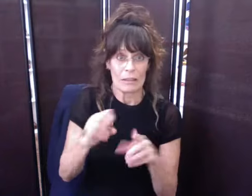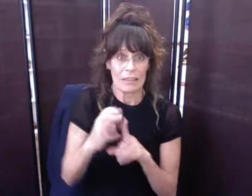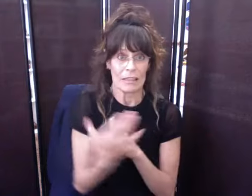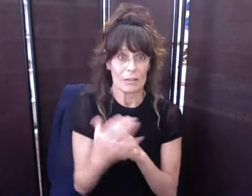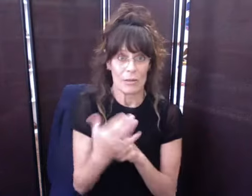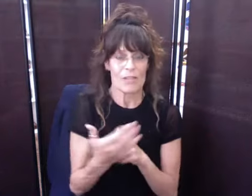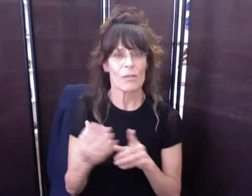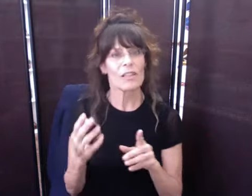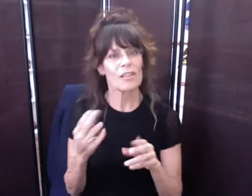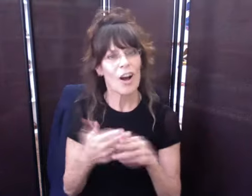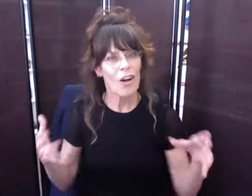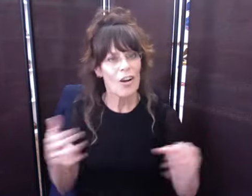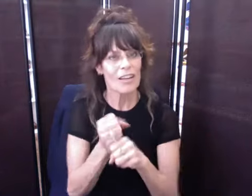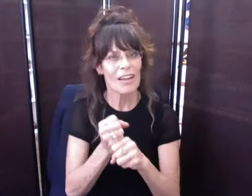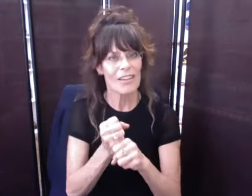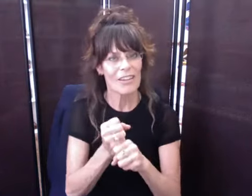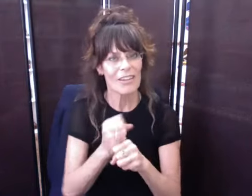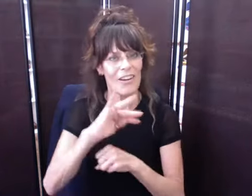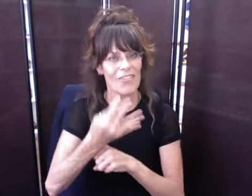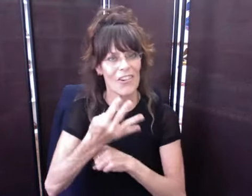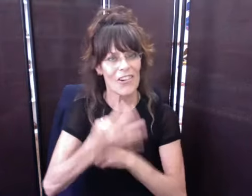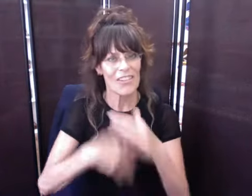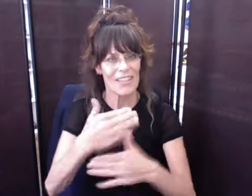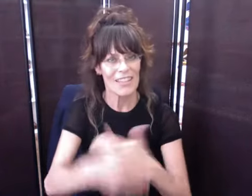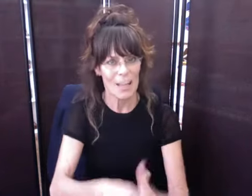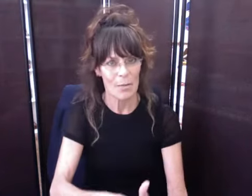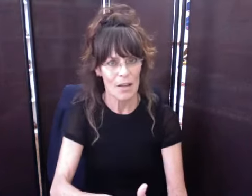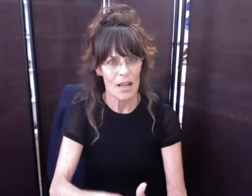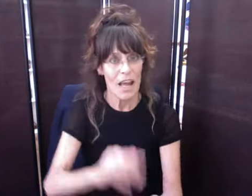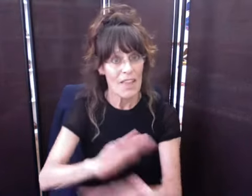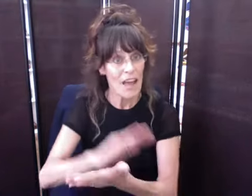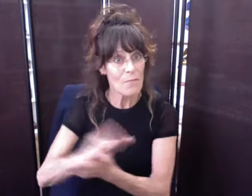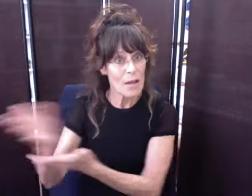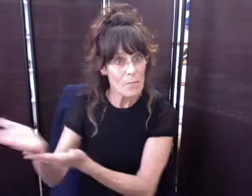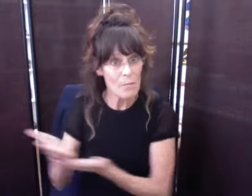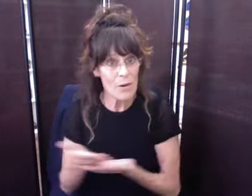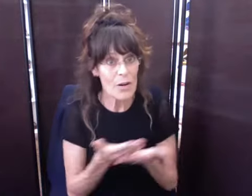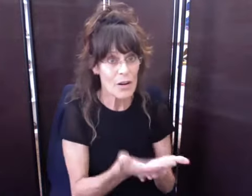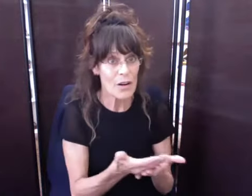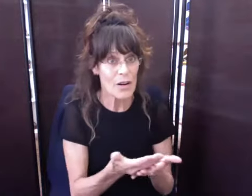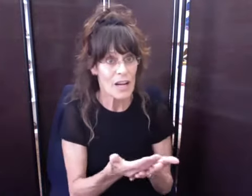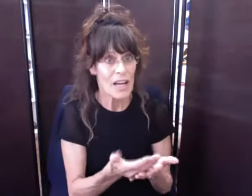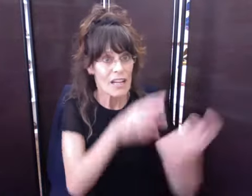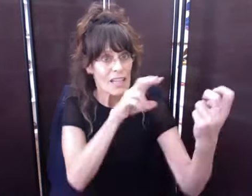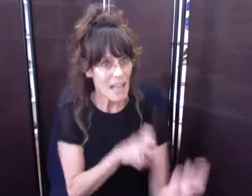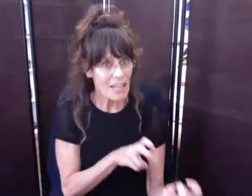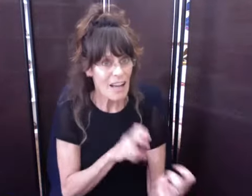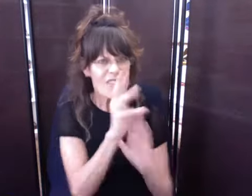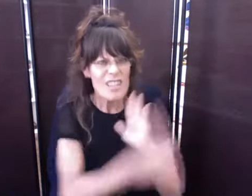4-step. And I took that paperwork and I went and I told some guy this stuff for 6 hours in our 5th step,